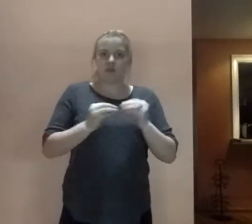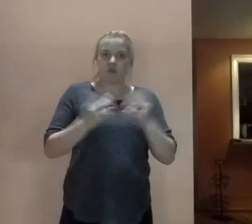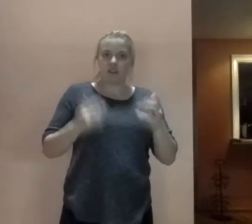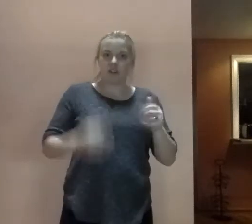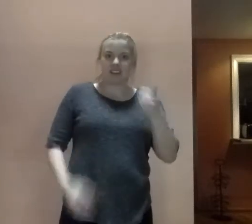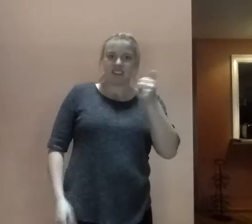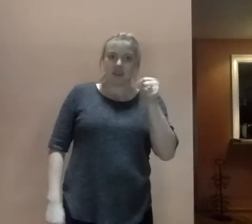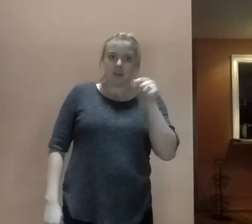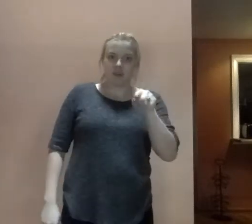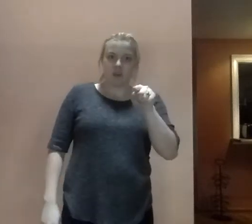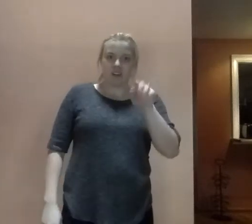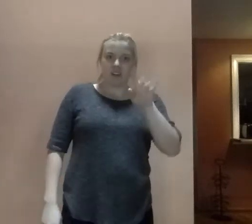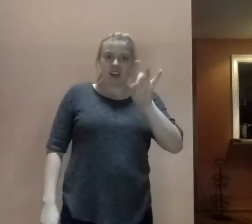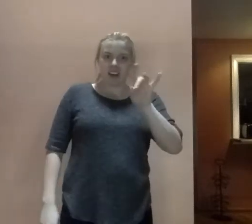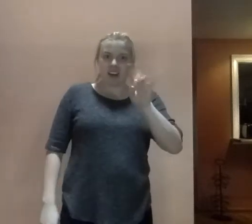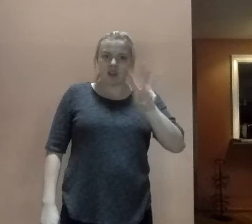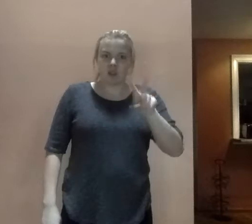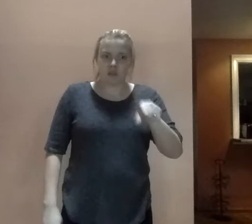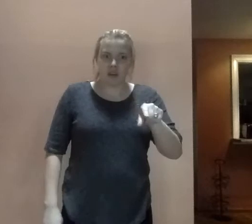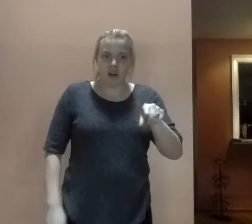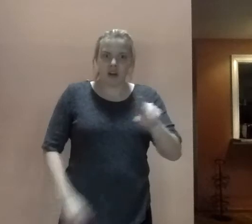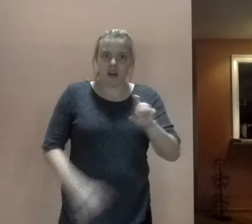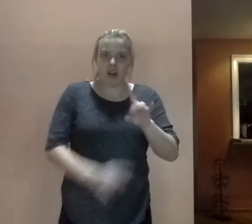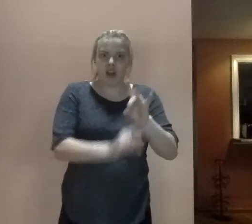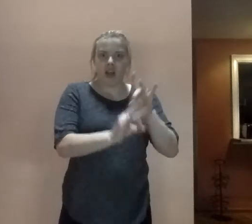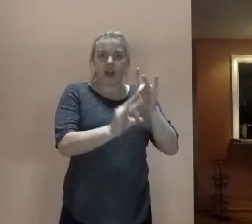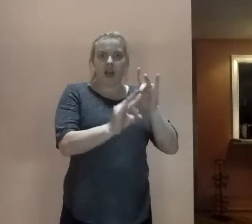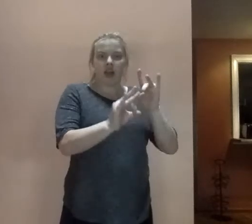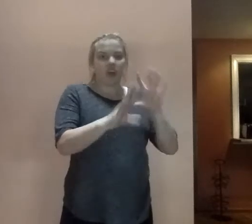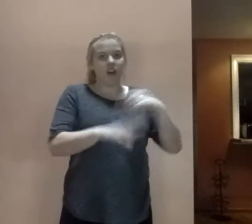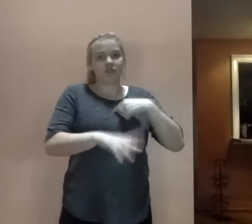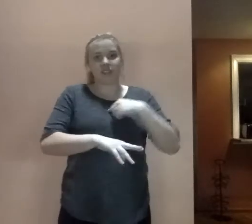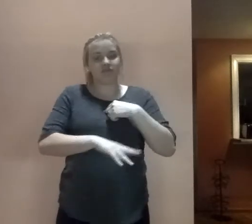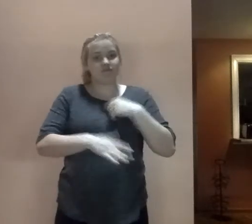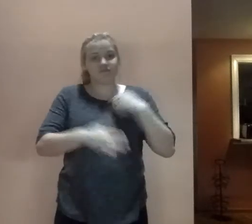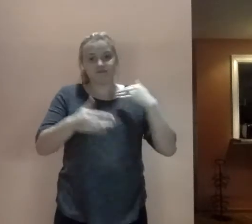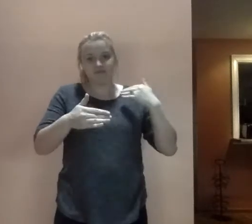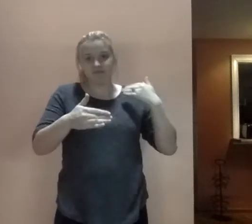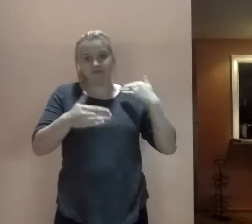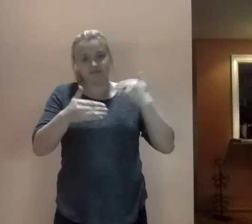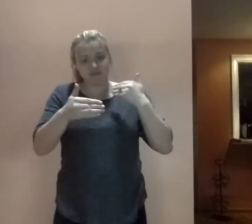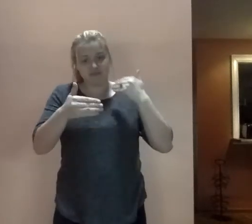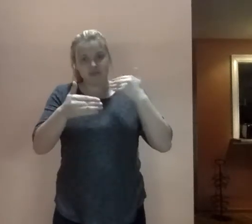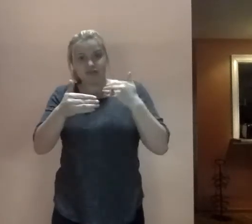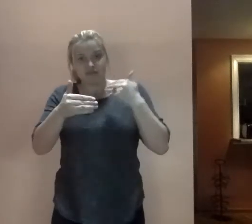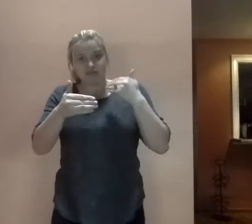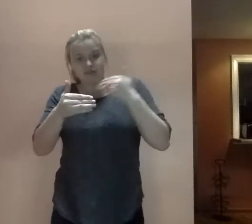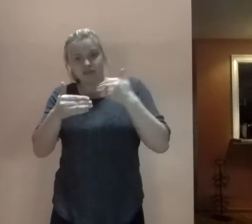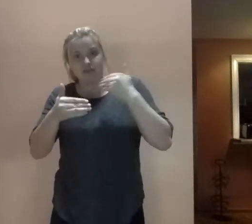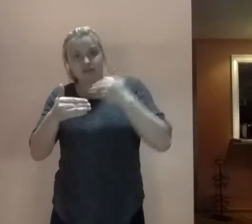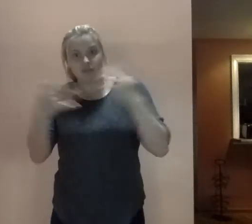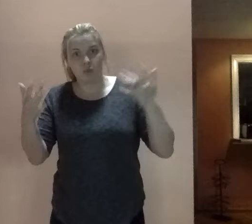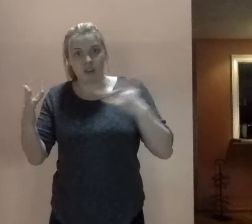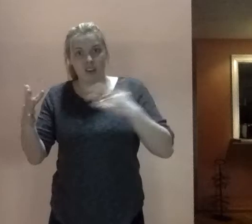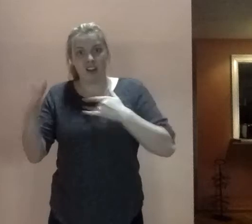What does that mean? That means I am on the road for a heart attack, and she said probably within the next 30 days. 30